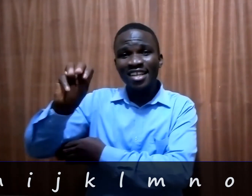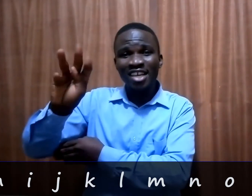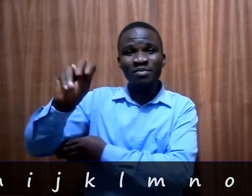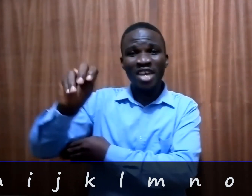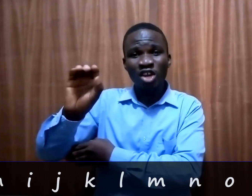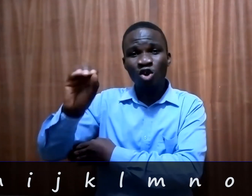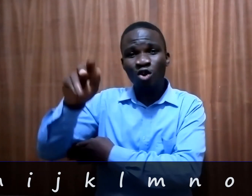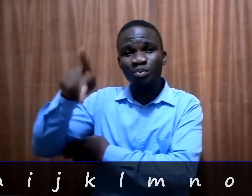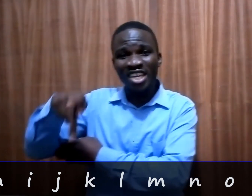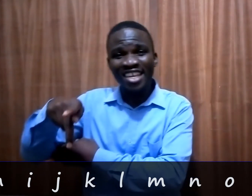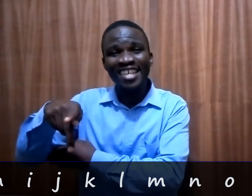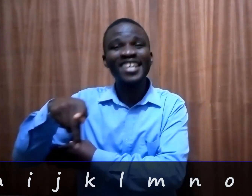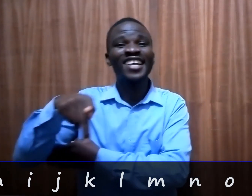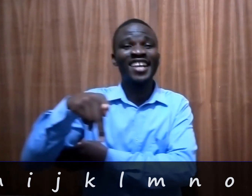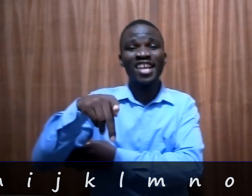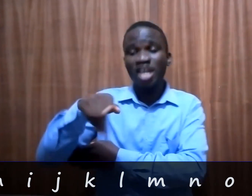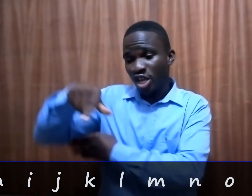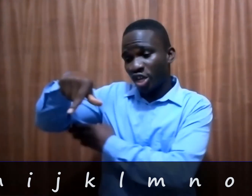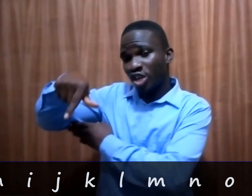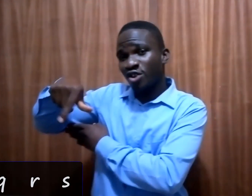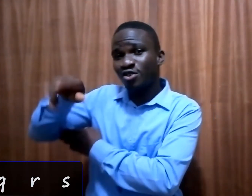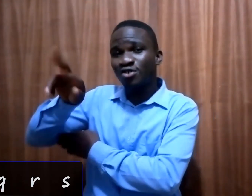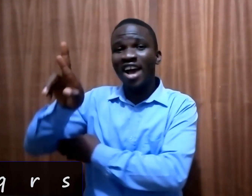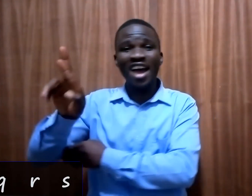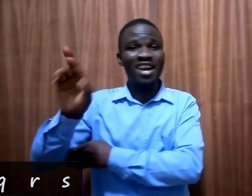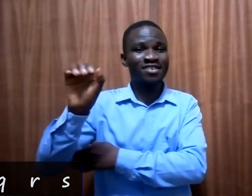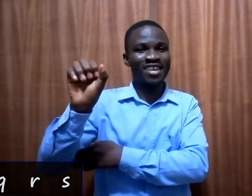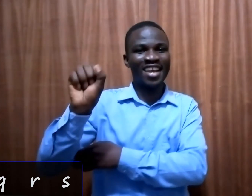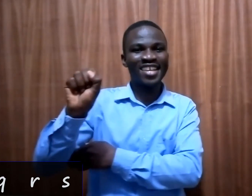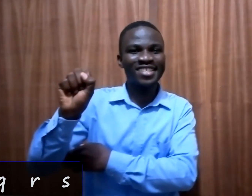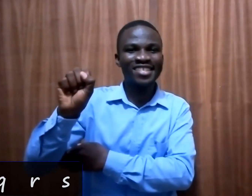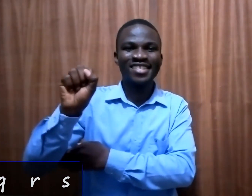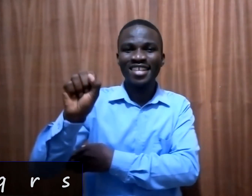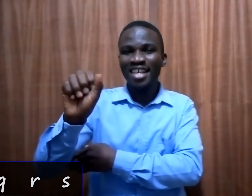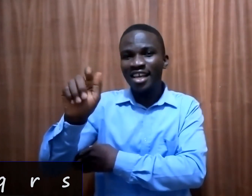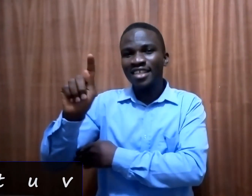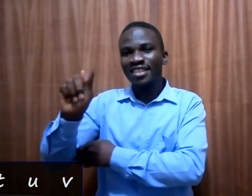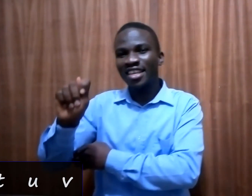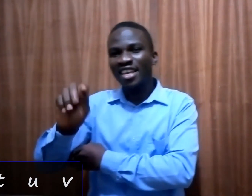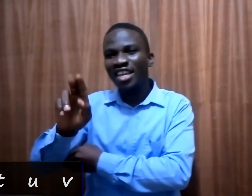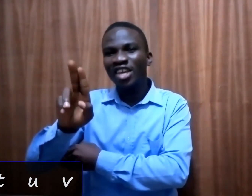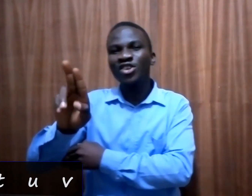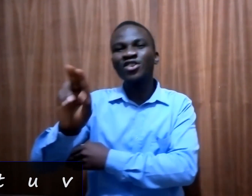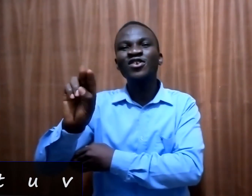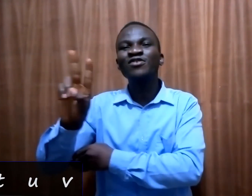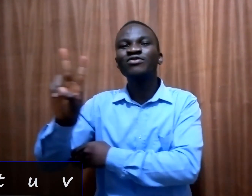M, N, O, P, Q, R, S, T, U, V,